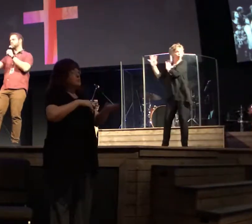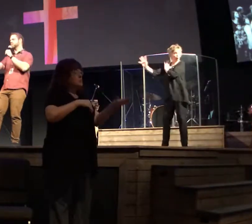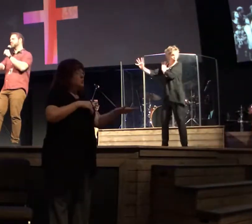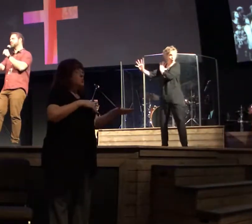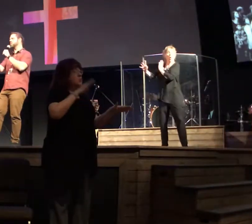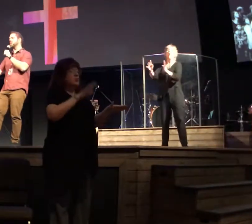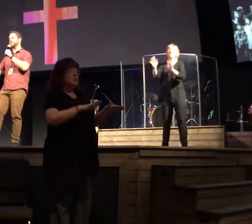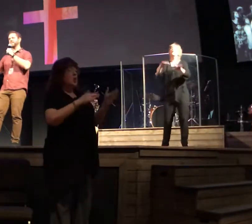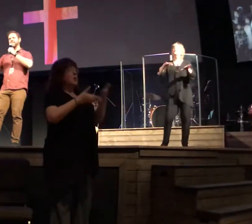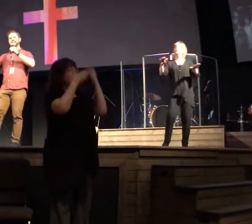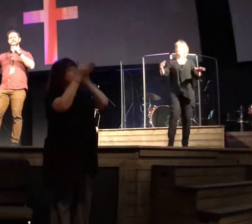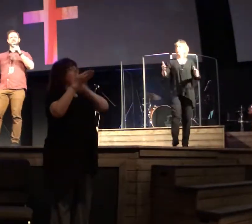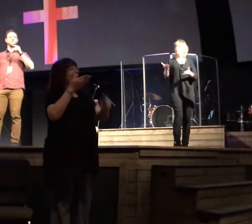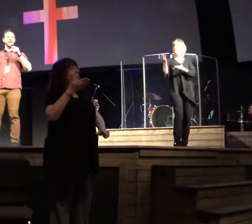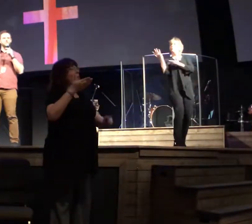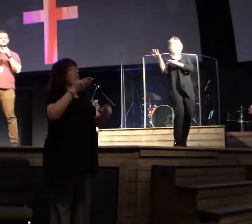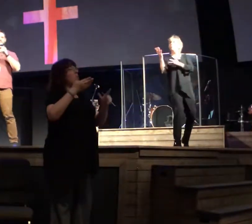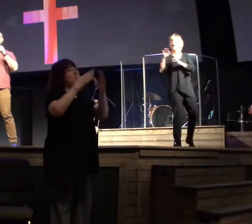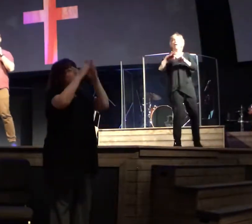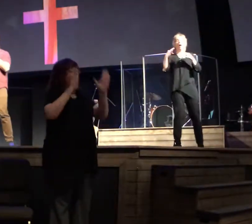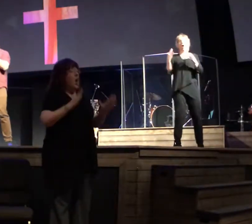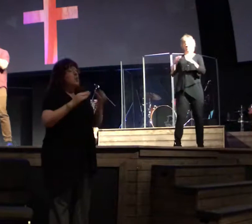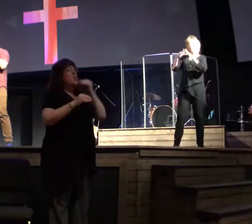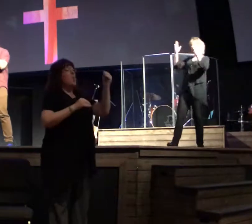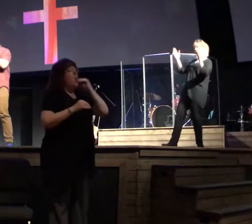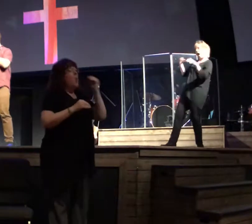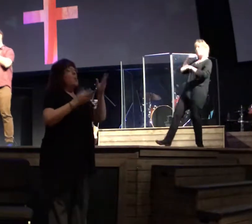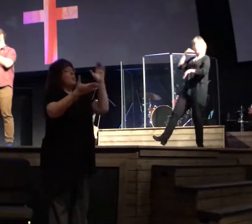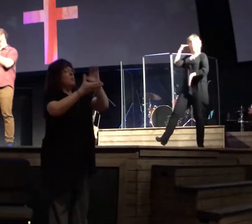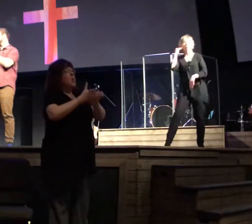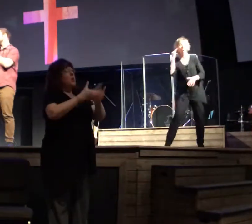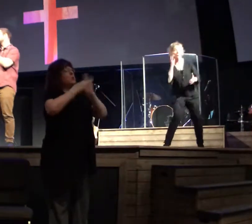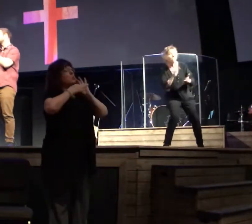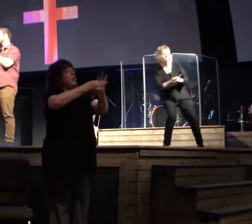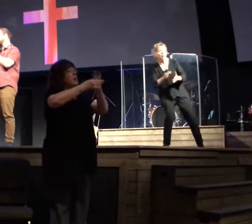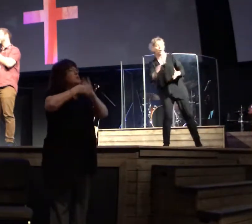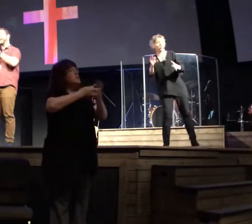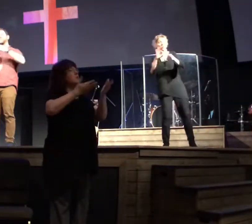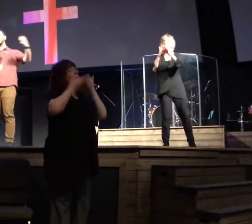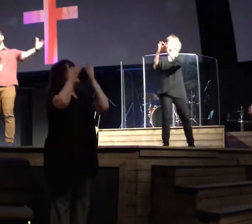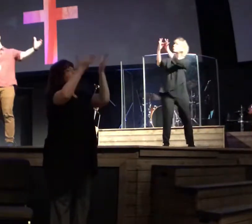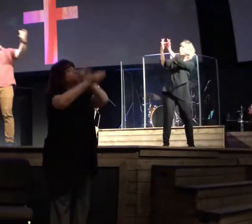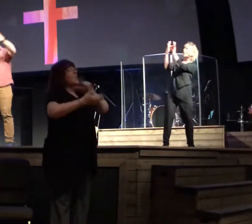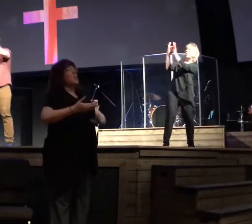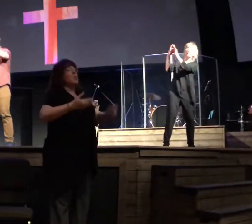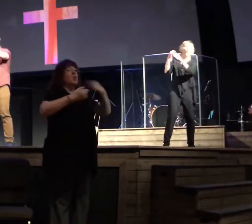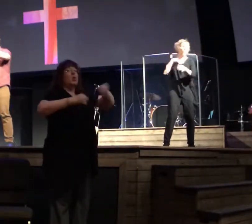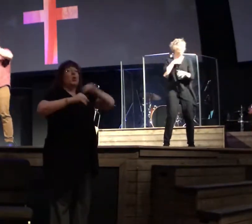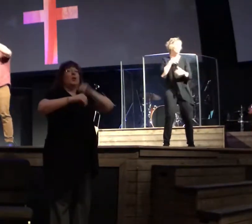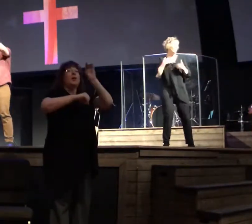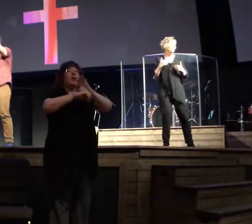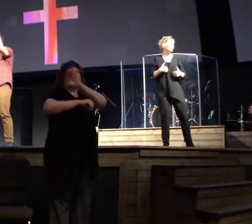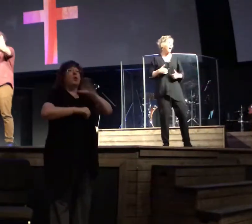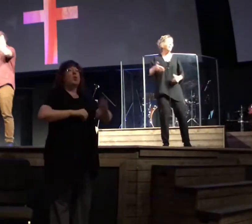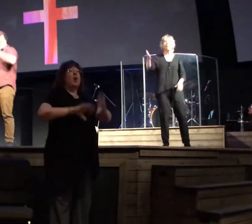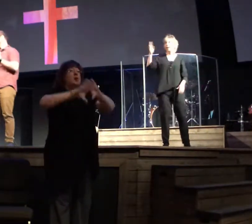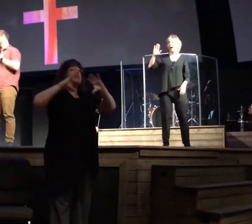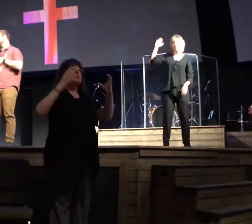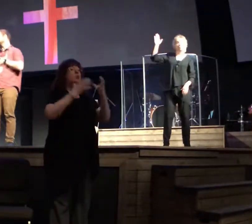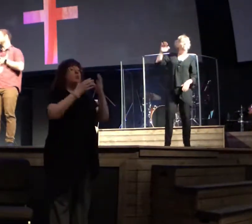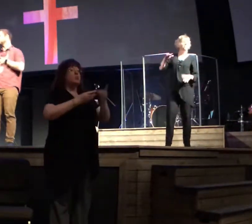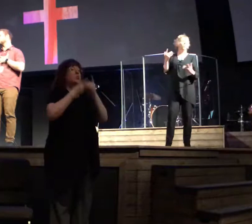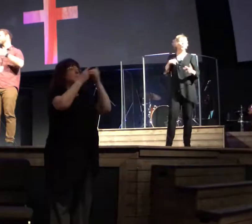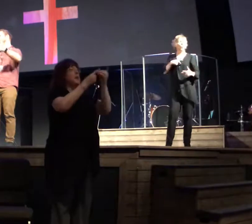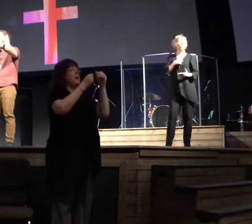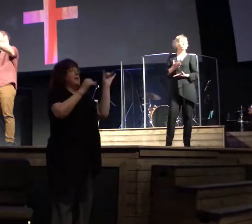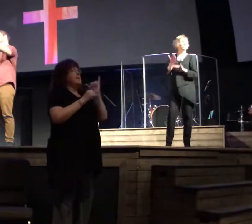or children to the Lord. They dedicate their house, their home, their marriage, their relationships to the Lord. And we, as the body of Christ, we dedicate